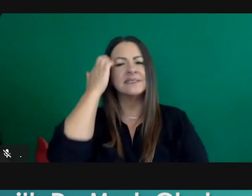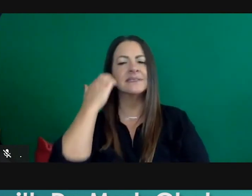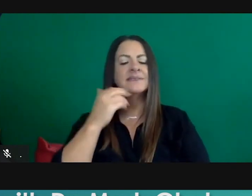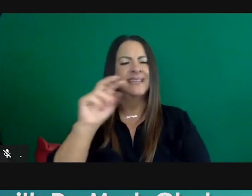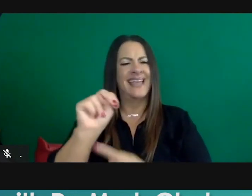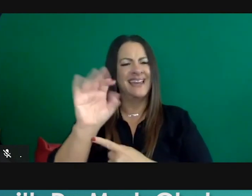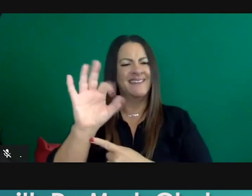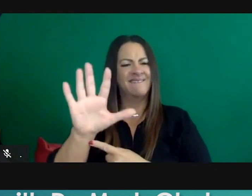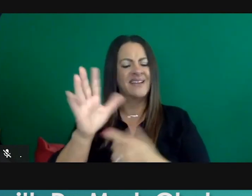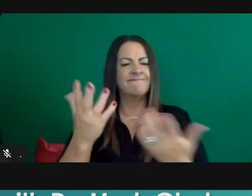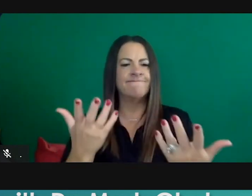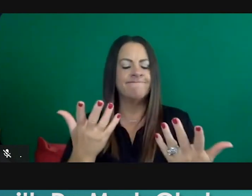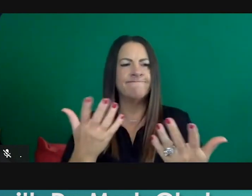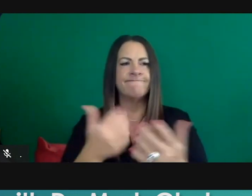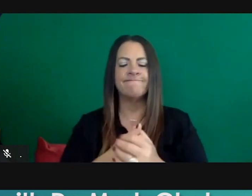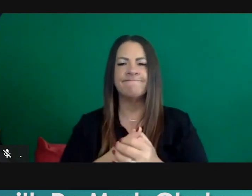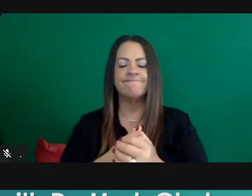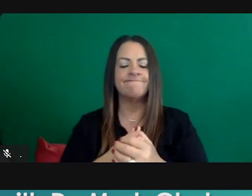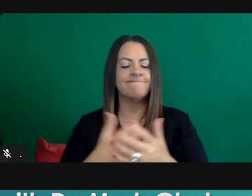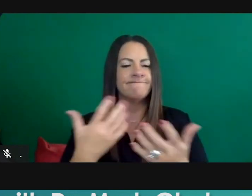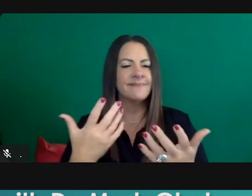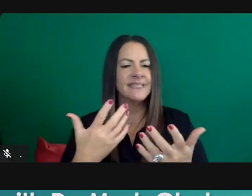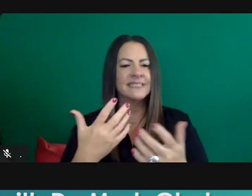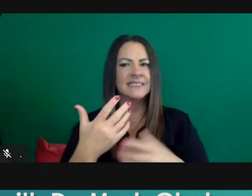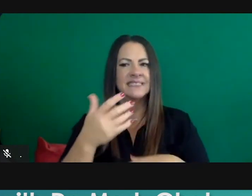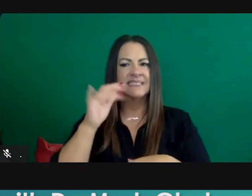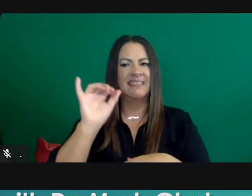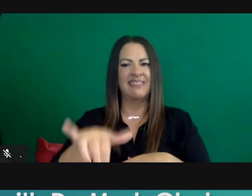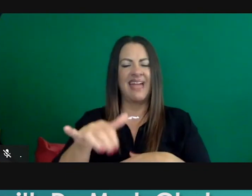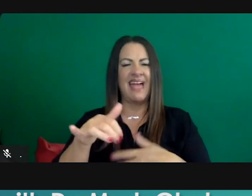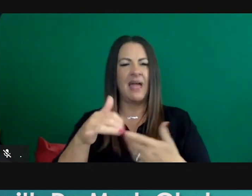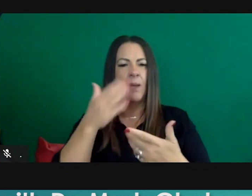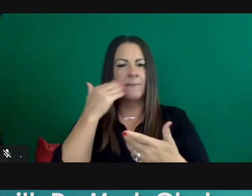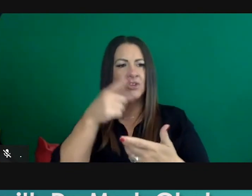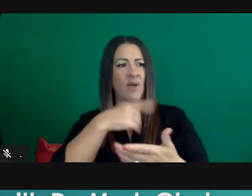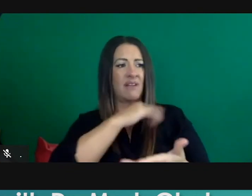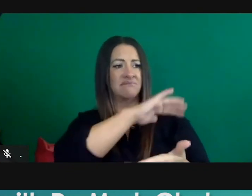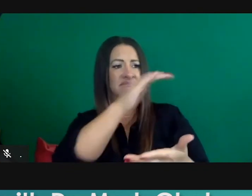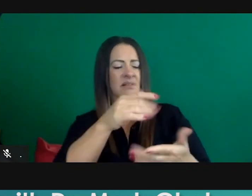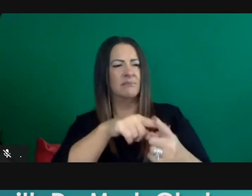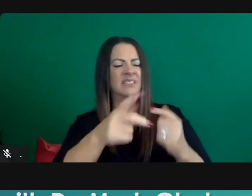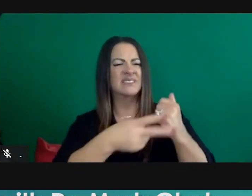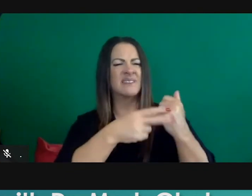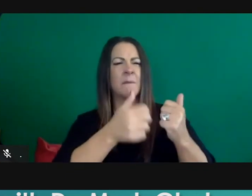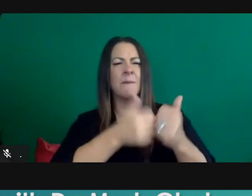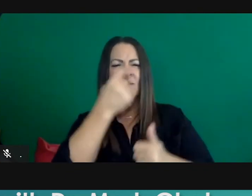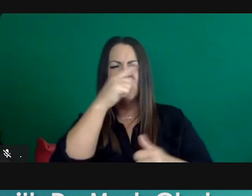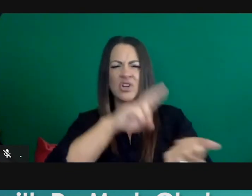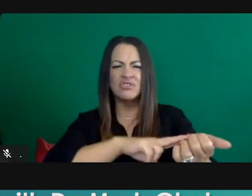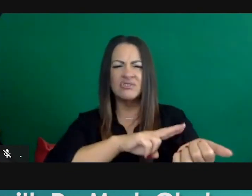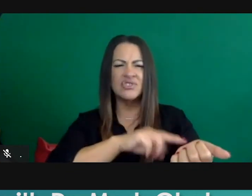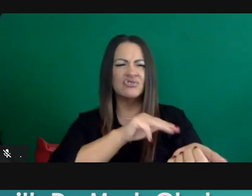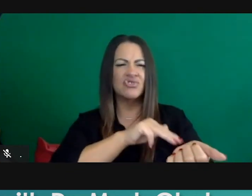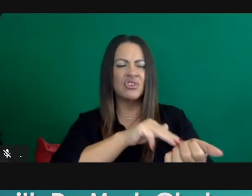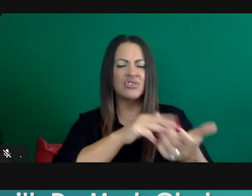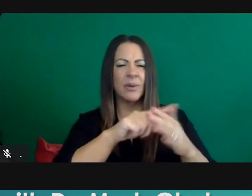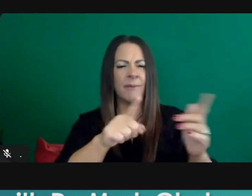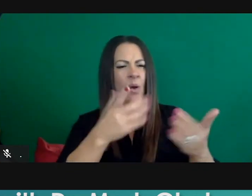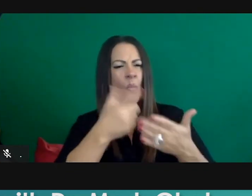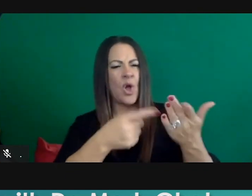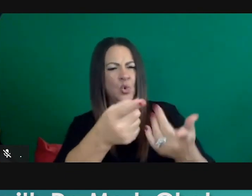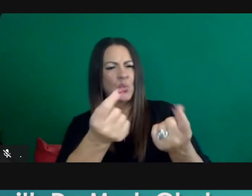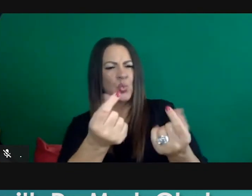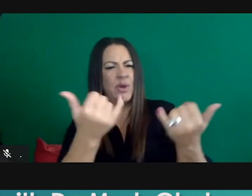challenge, how the N95 supply issues are impacting the state, and if the state's doing anything to